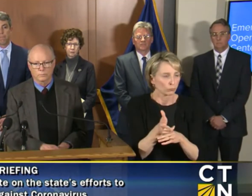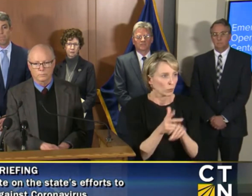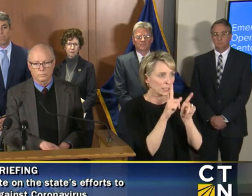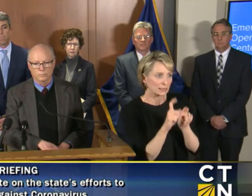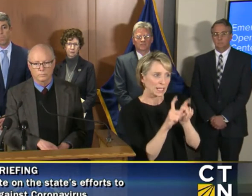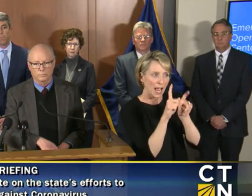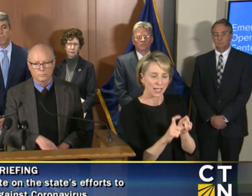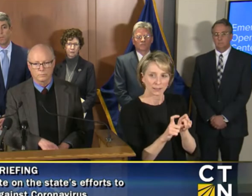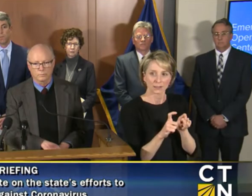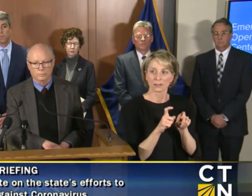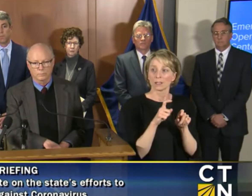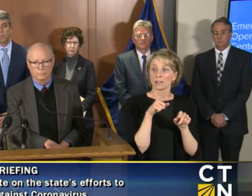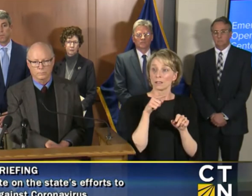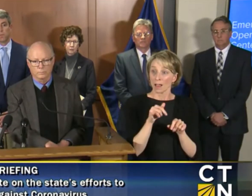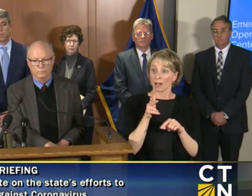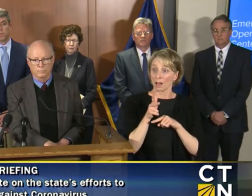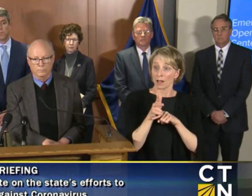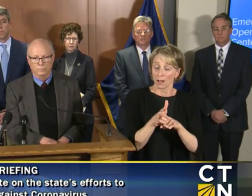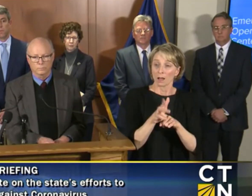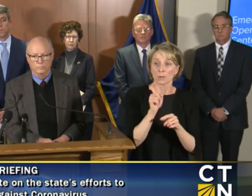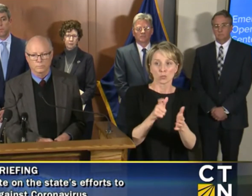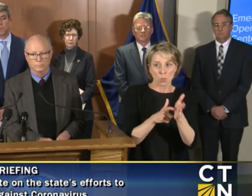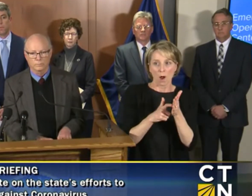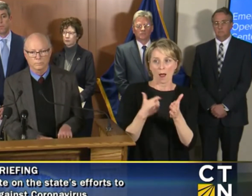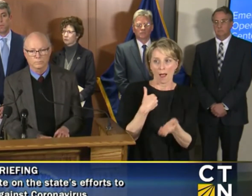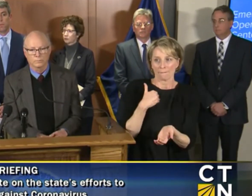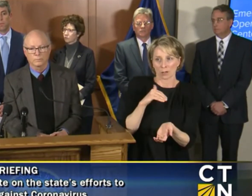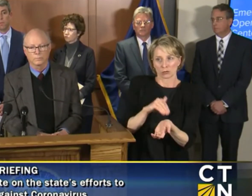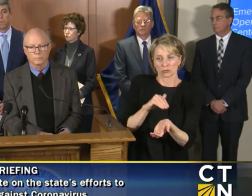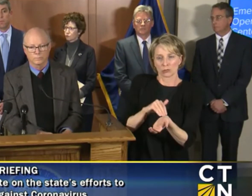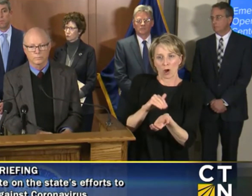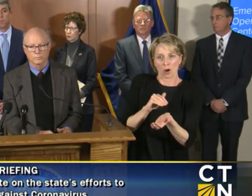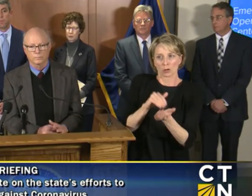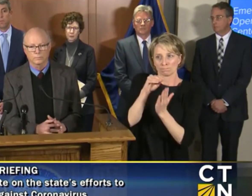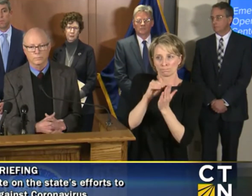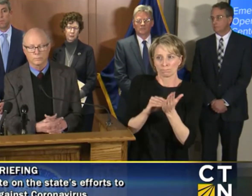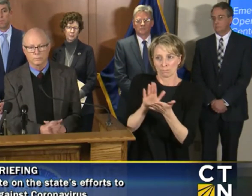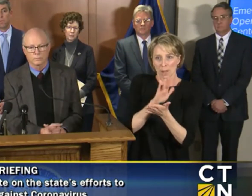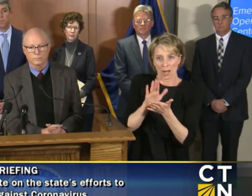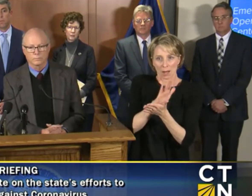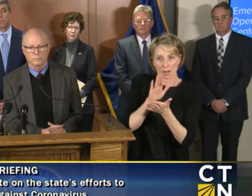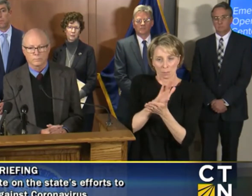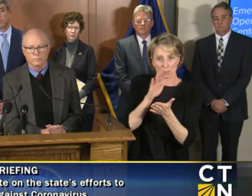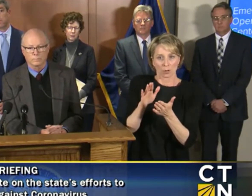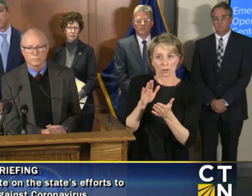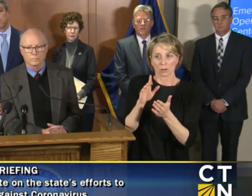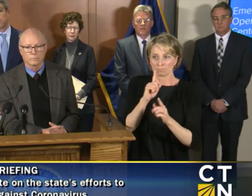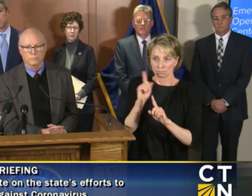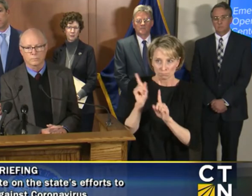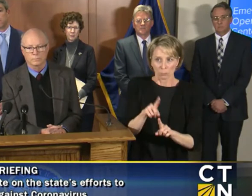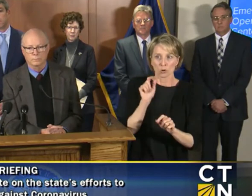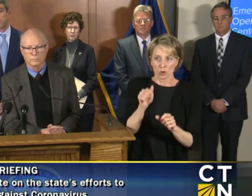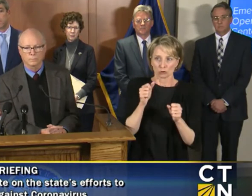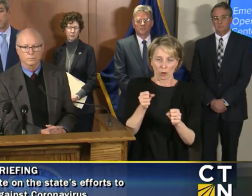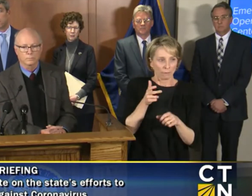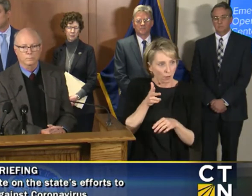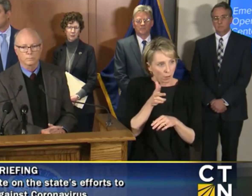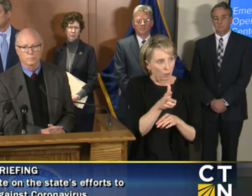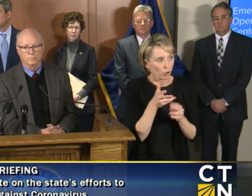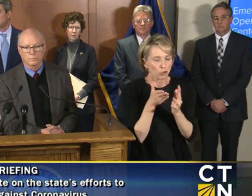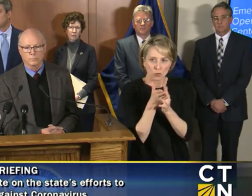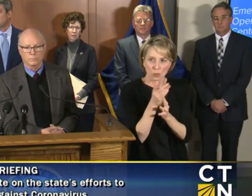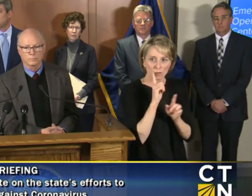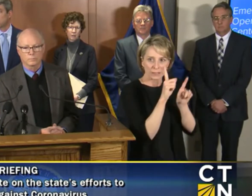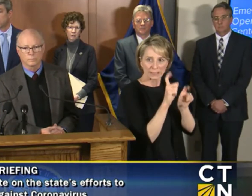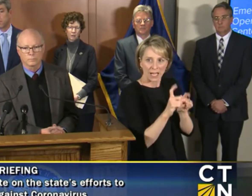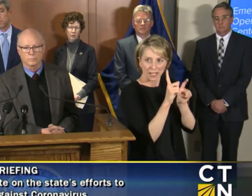How do you get that? And the doctor doesn't want you to come in. And if the written order is prepared, how does the doctor